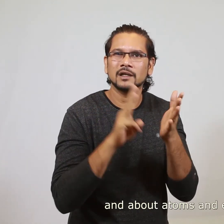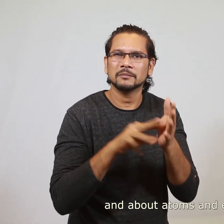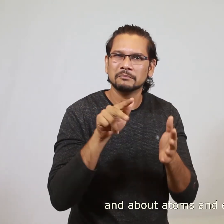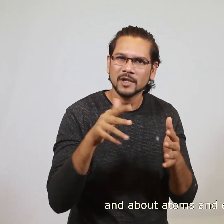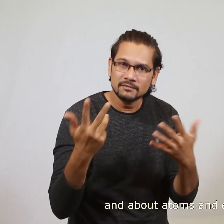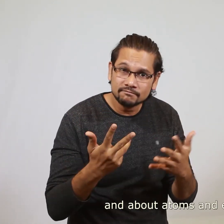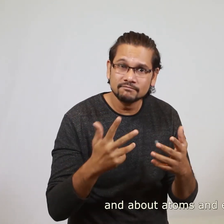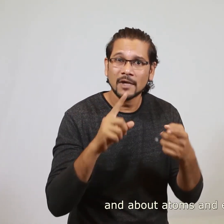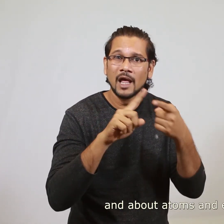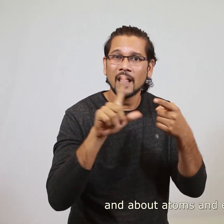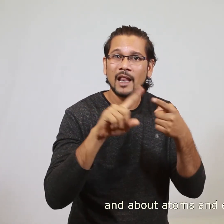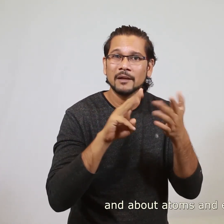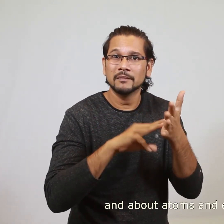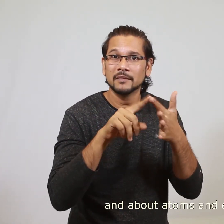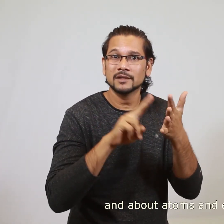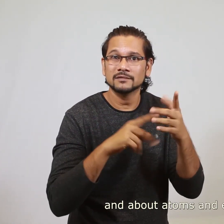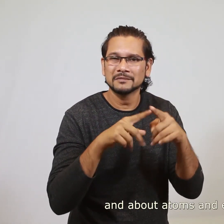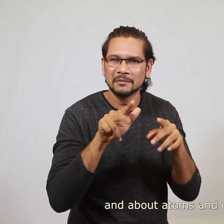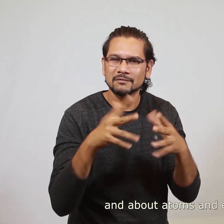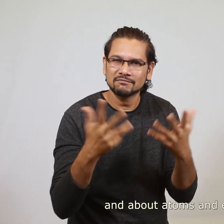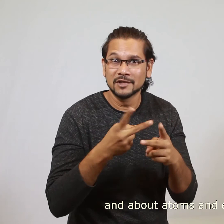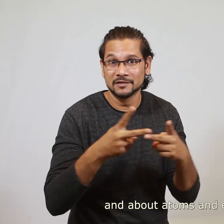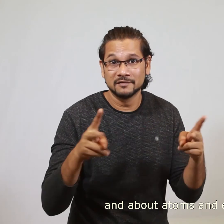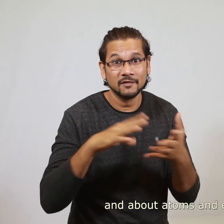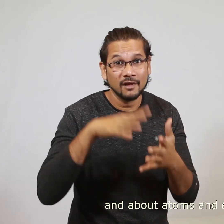and about atoms and elements.